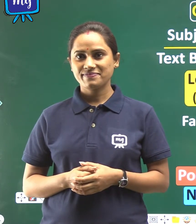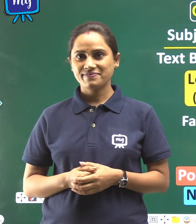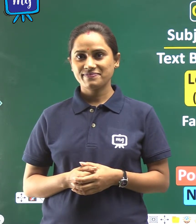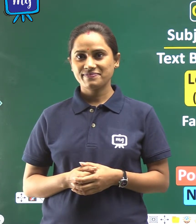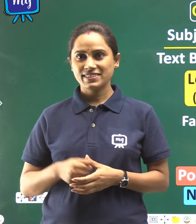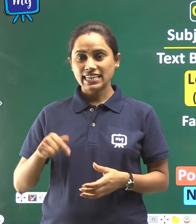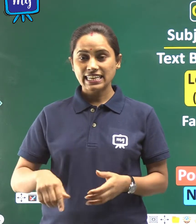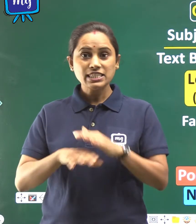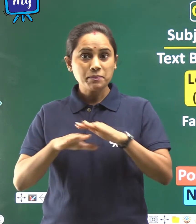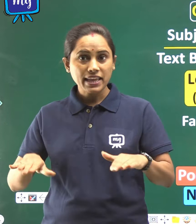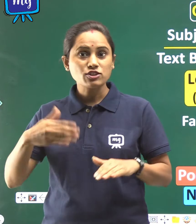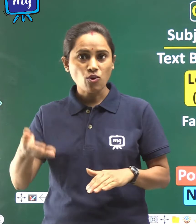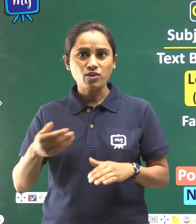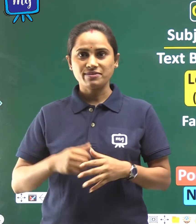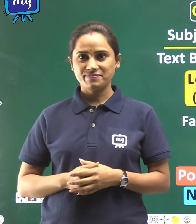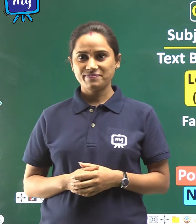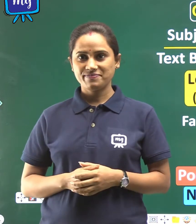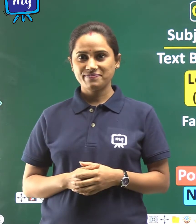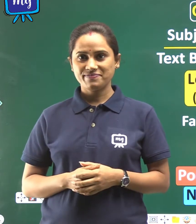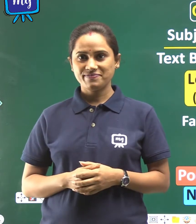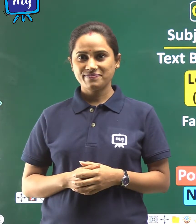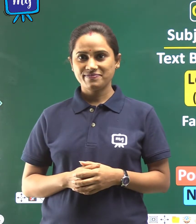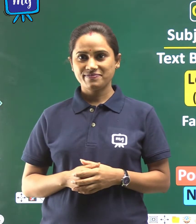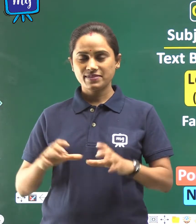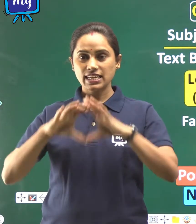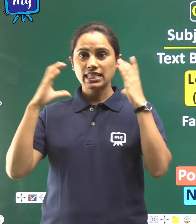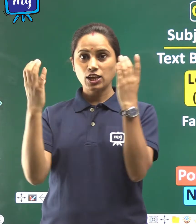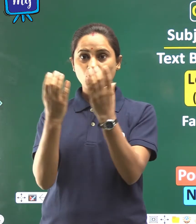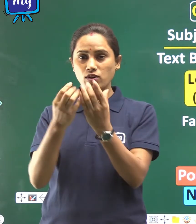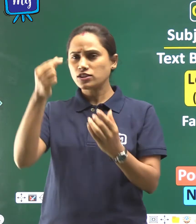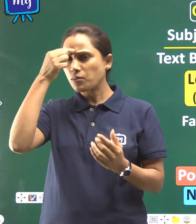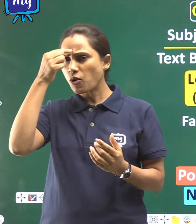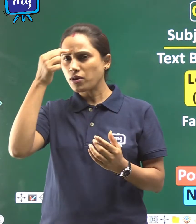It is based on the universal problem